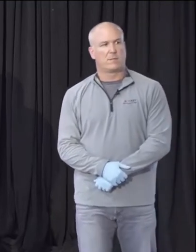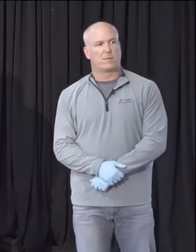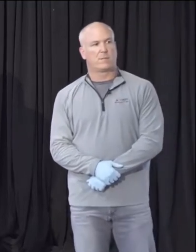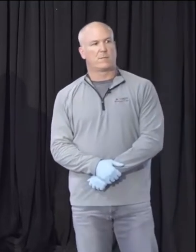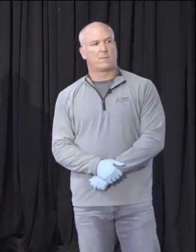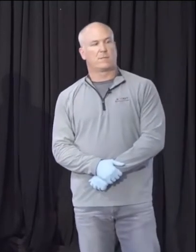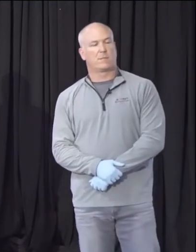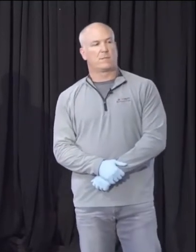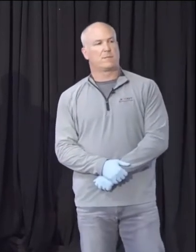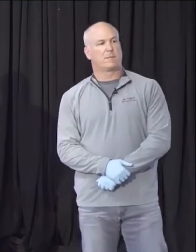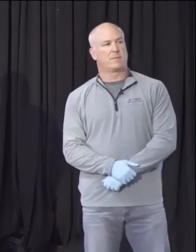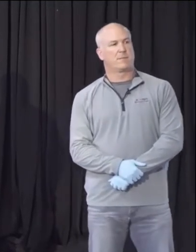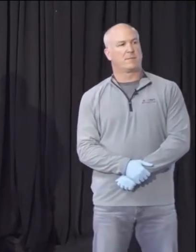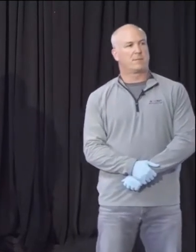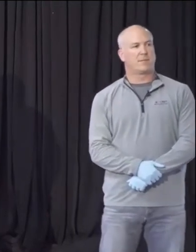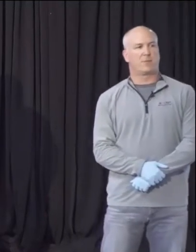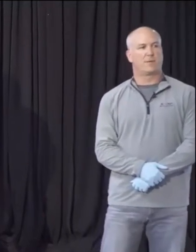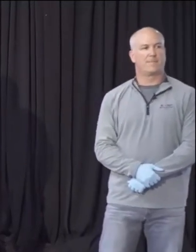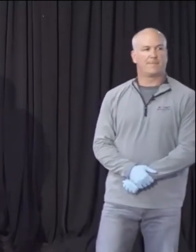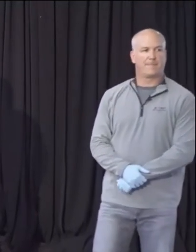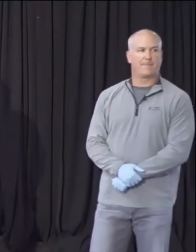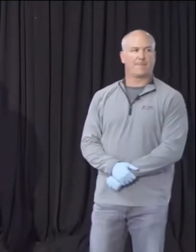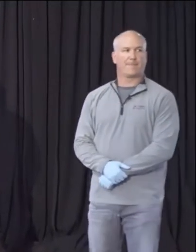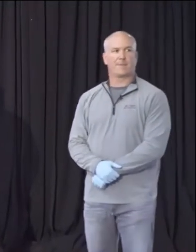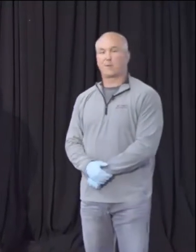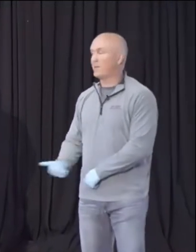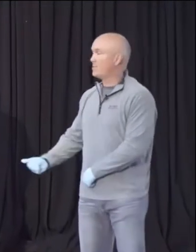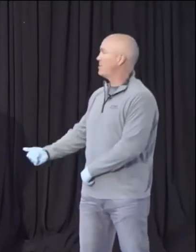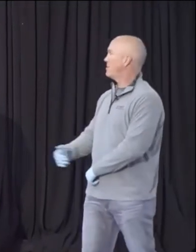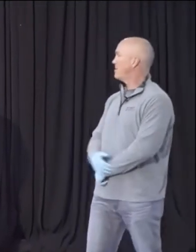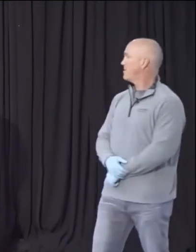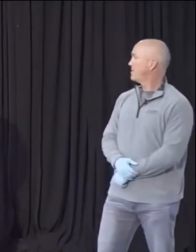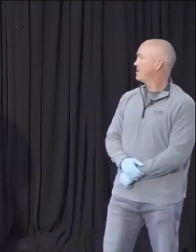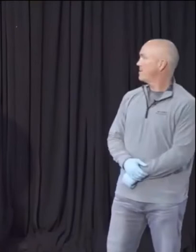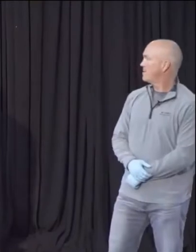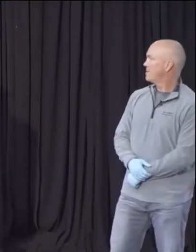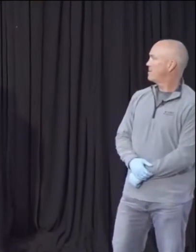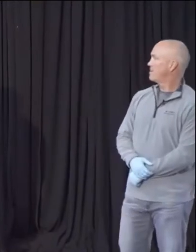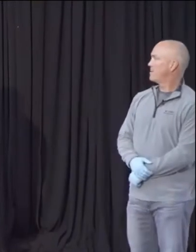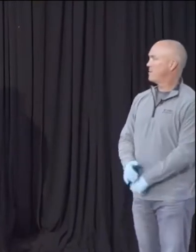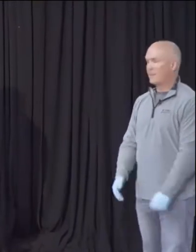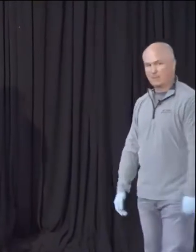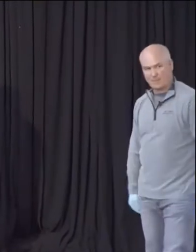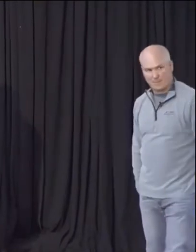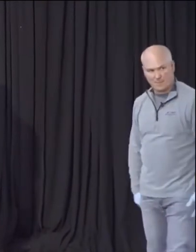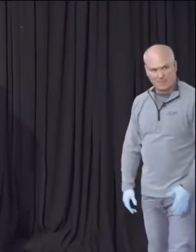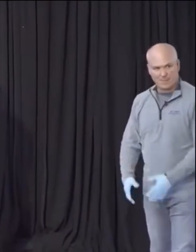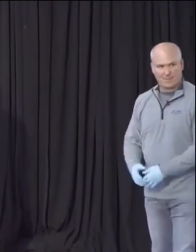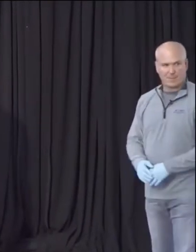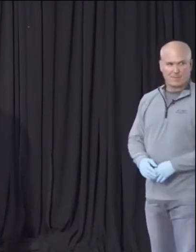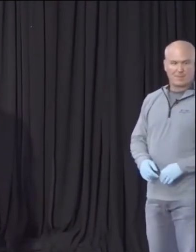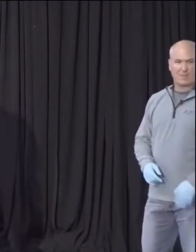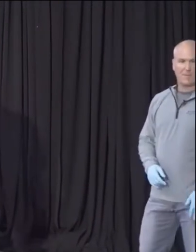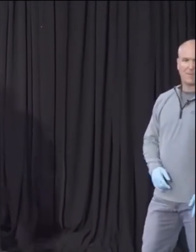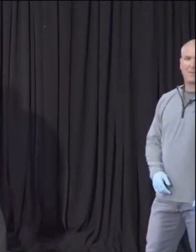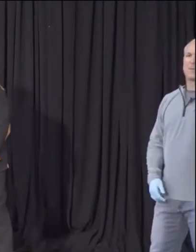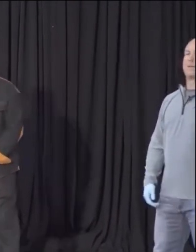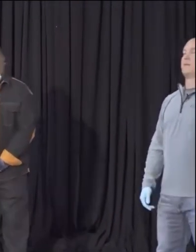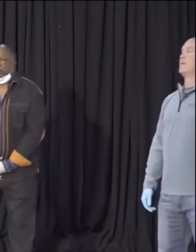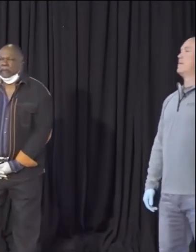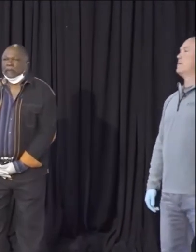Okay. I would say it was 3 to 4 weeks ago